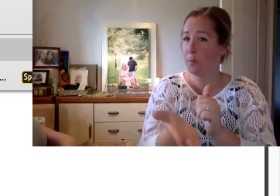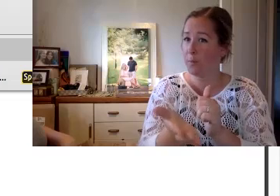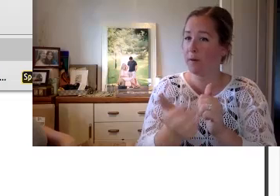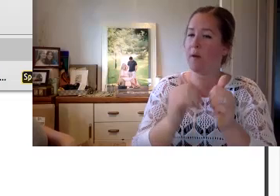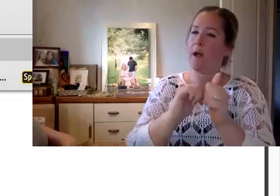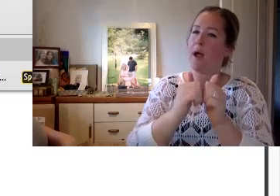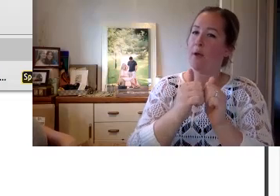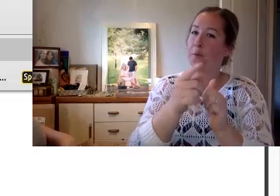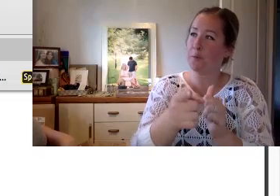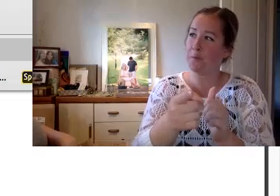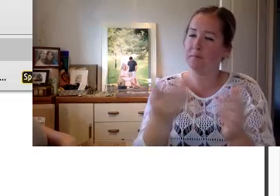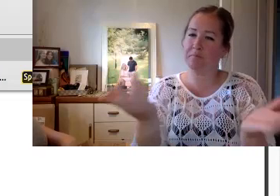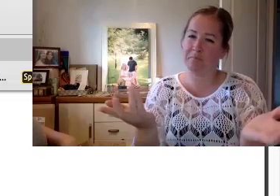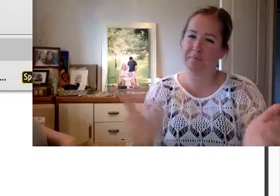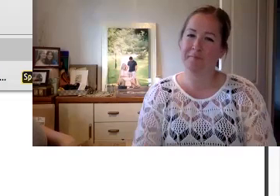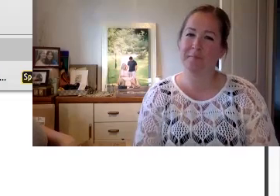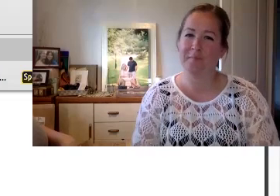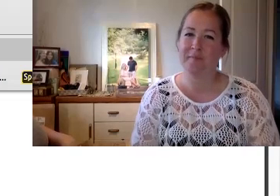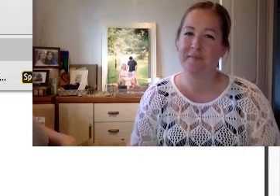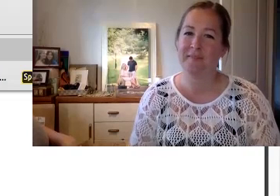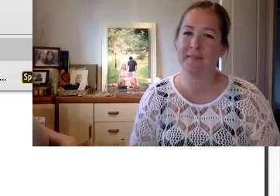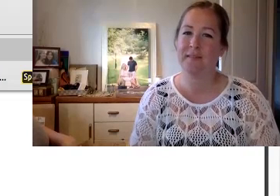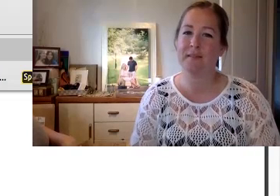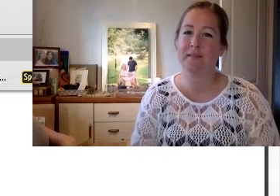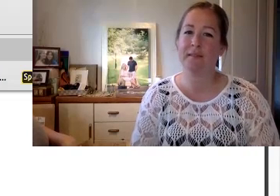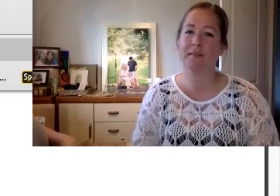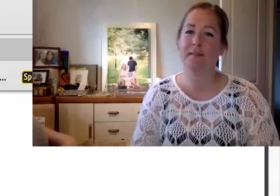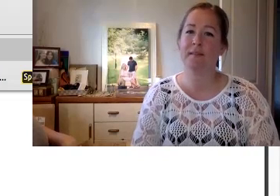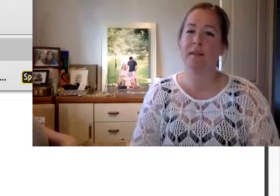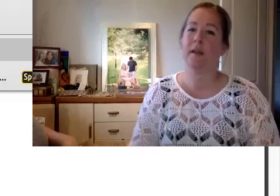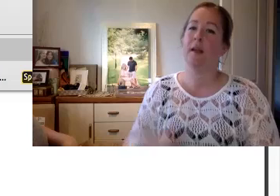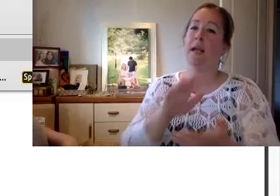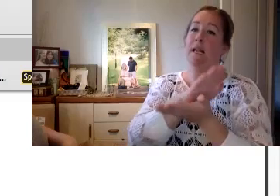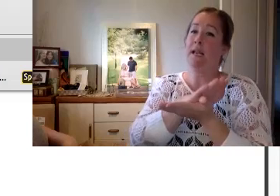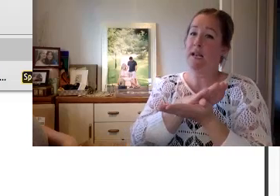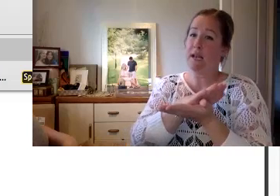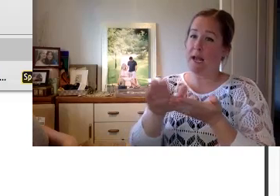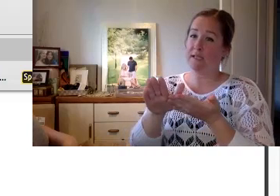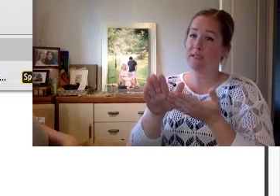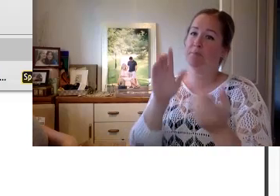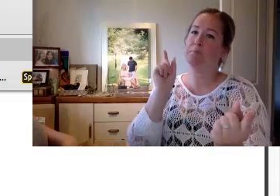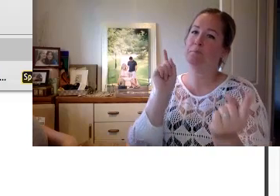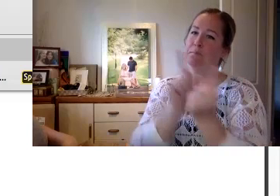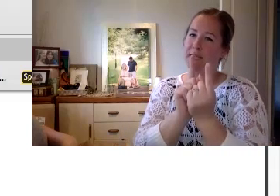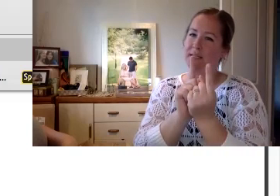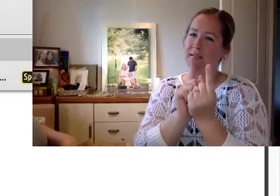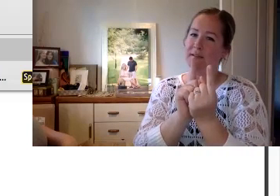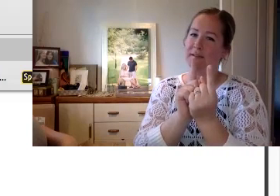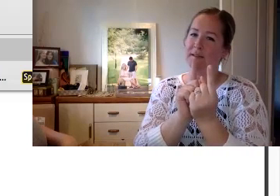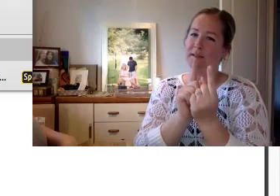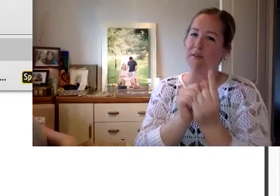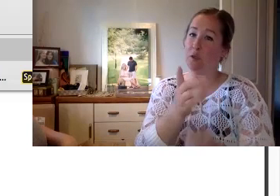How are you? Again, different expressions, how you use it. Nice to meet